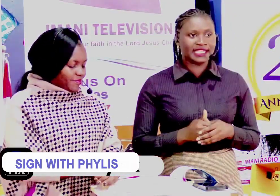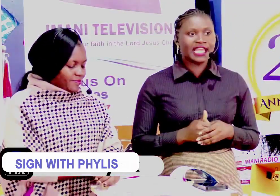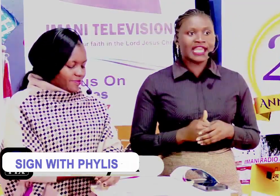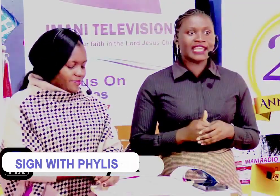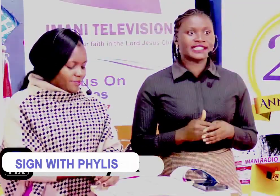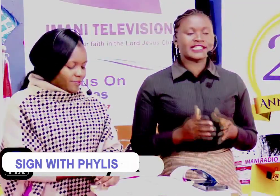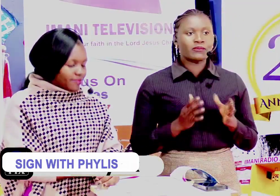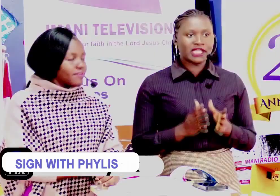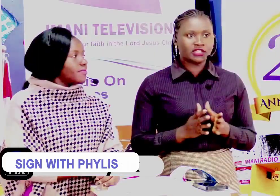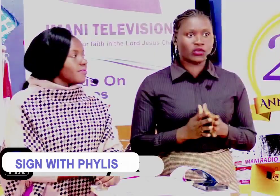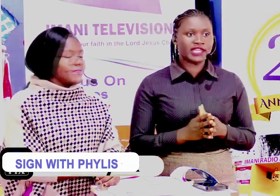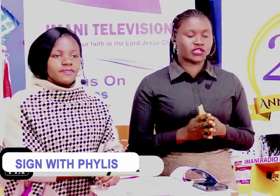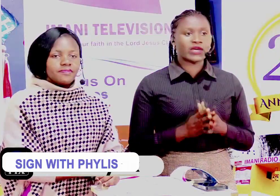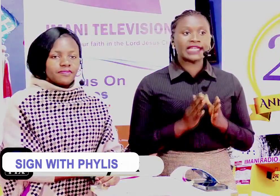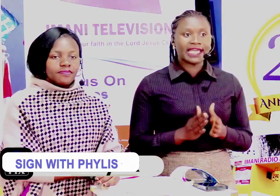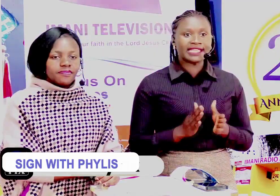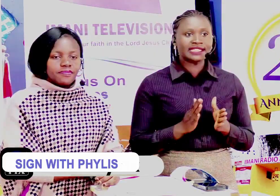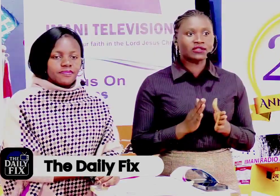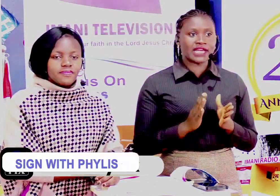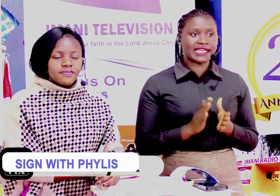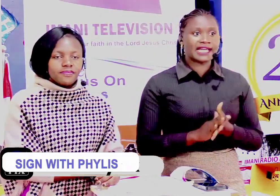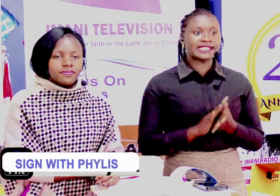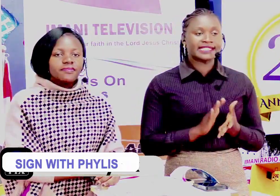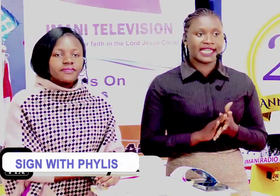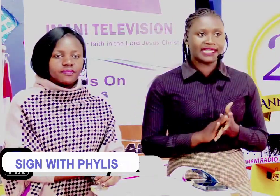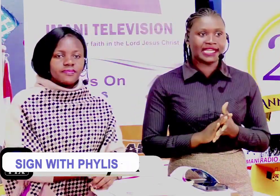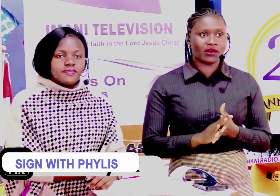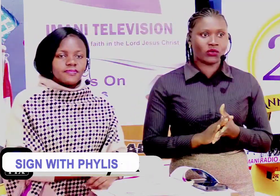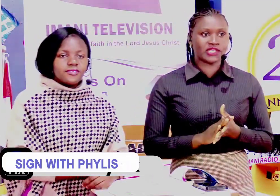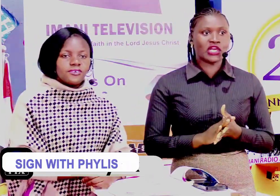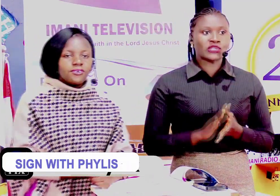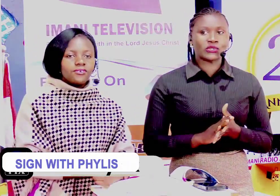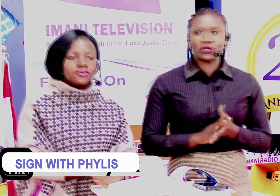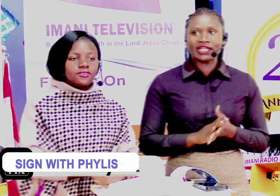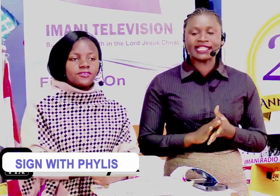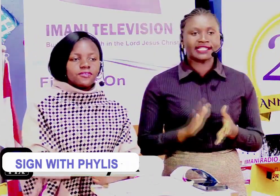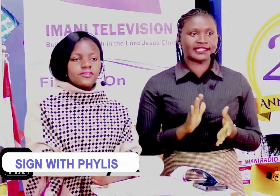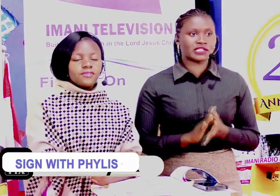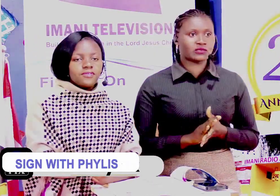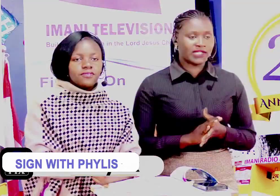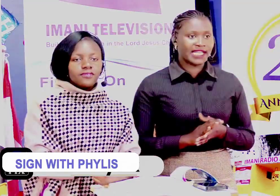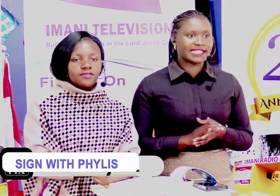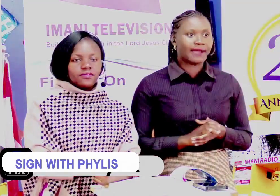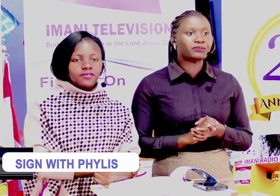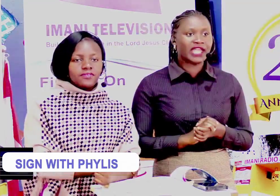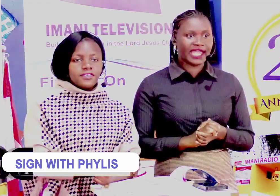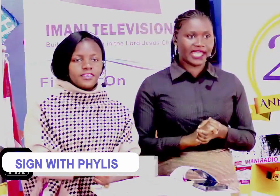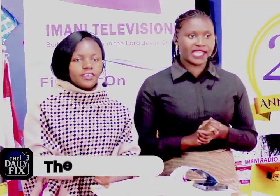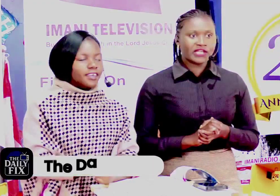that is the best way that you can learn sign language. So let us start with letter A.